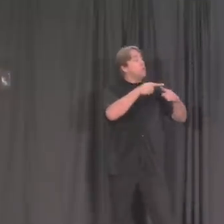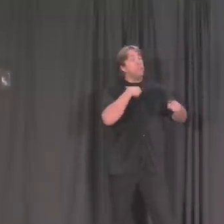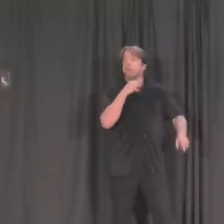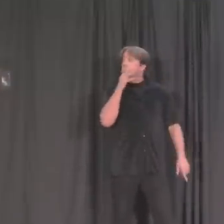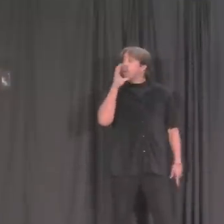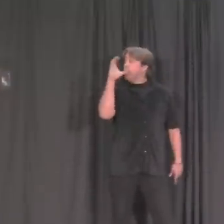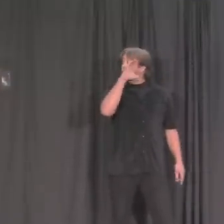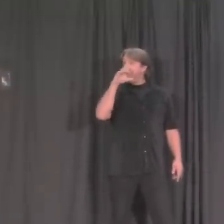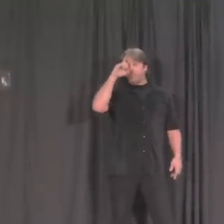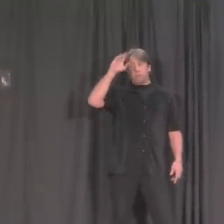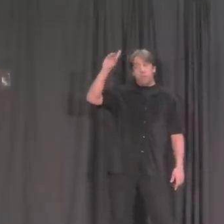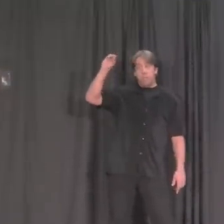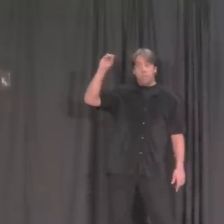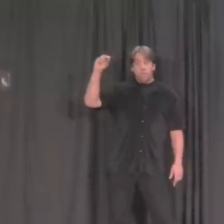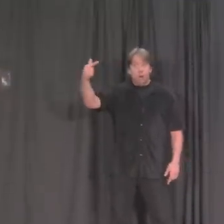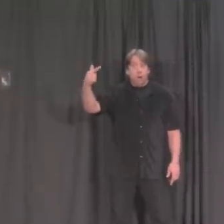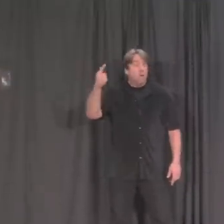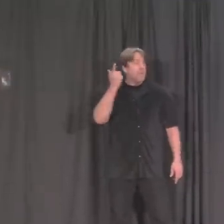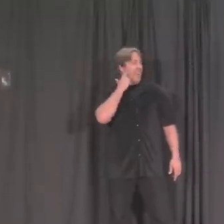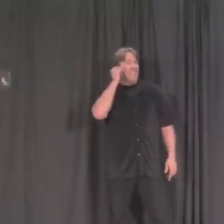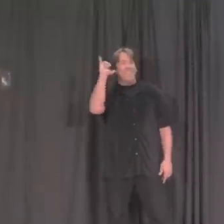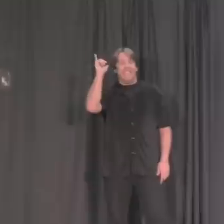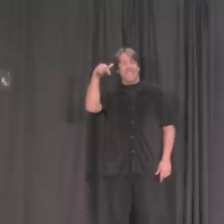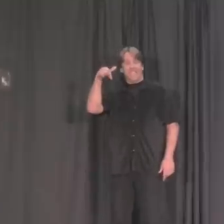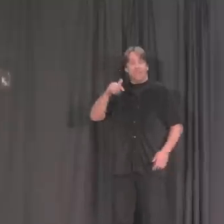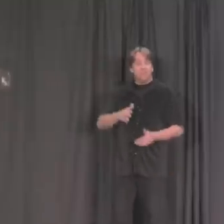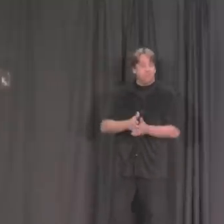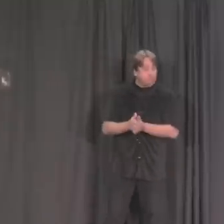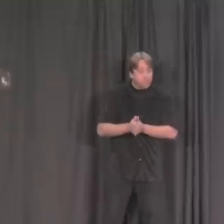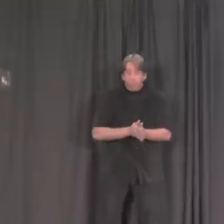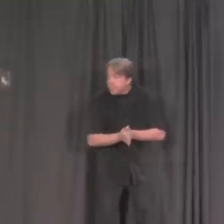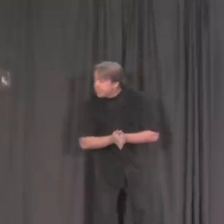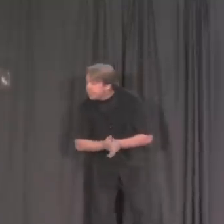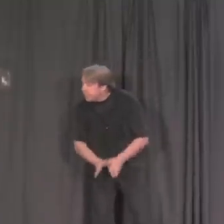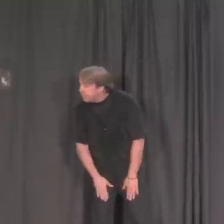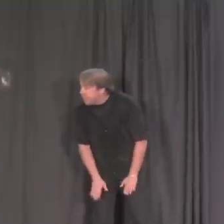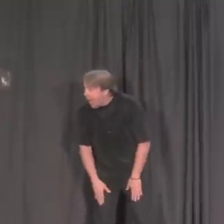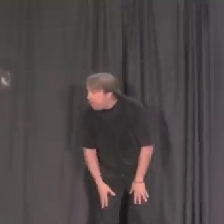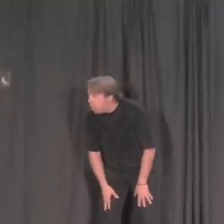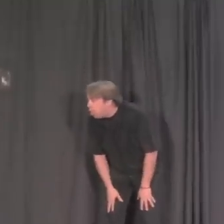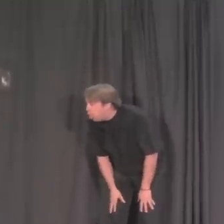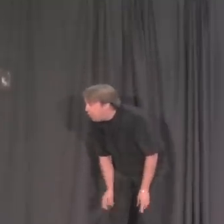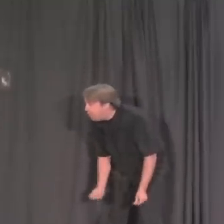When my mother is looking for the dog, it sounds like this. Abu!